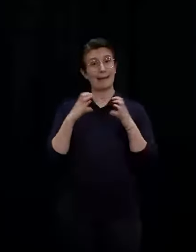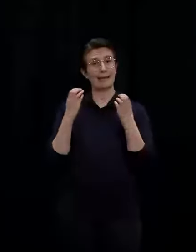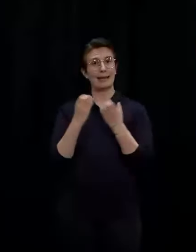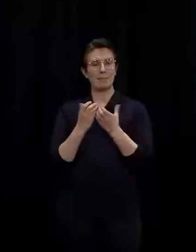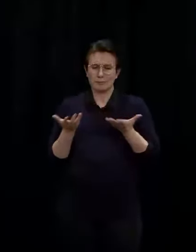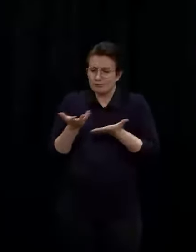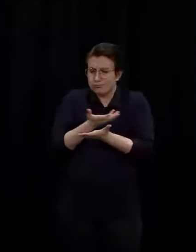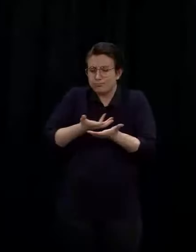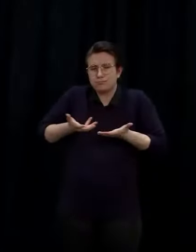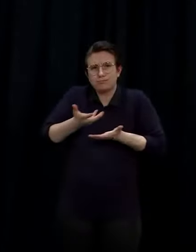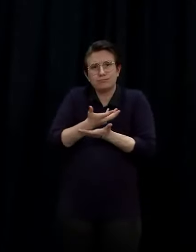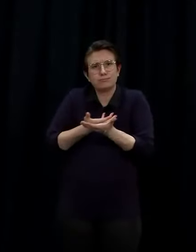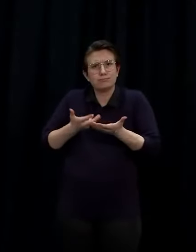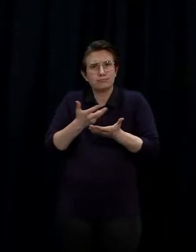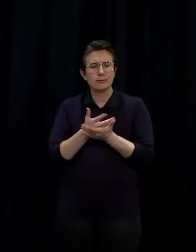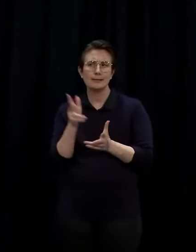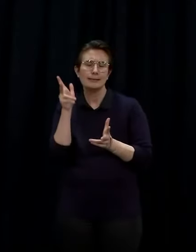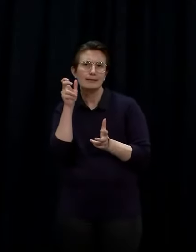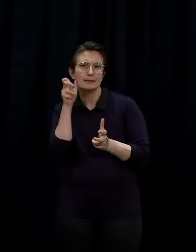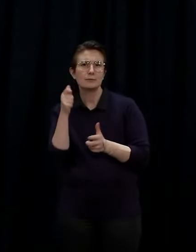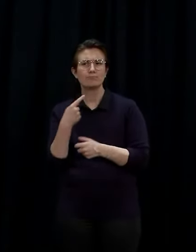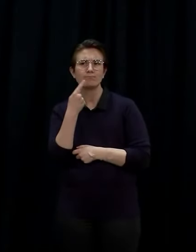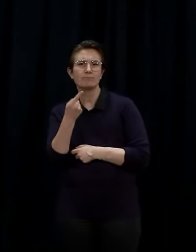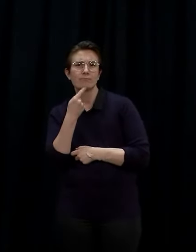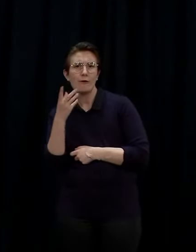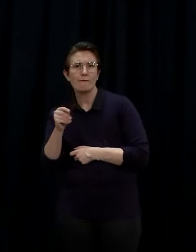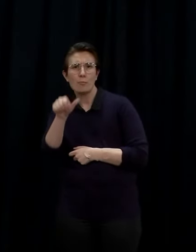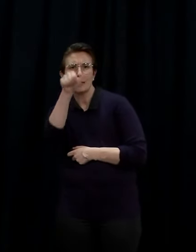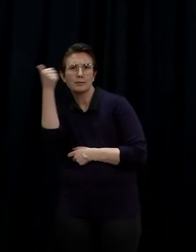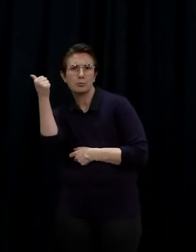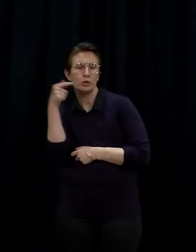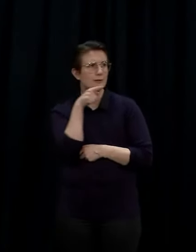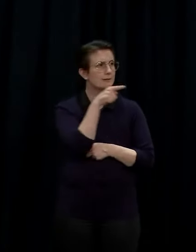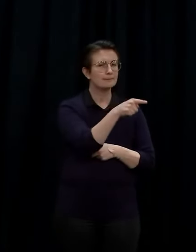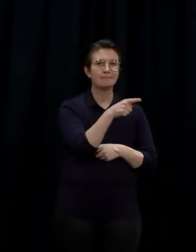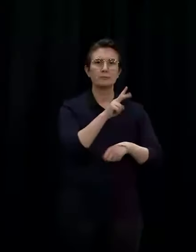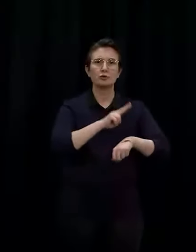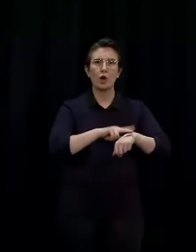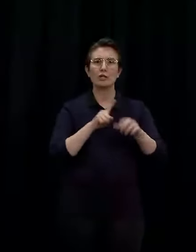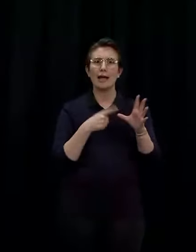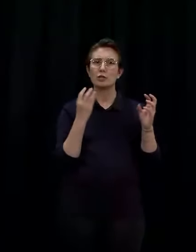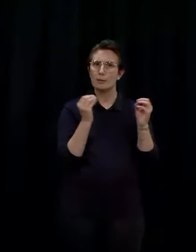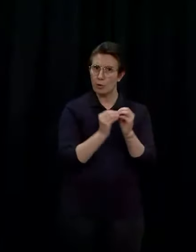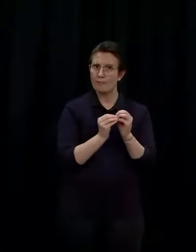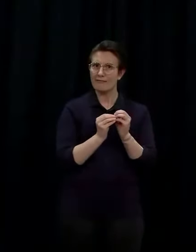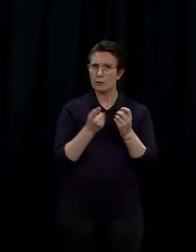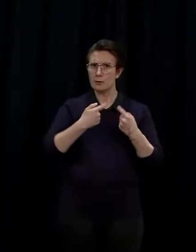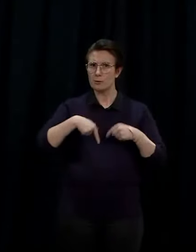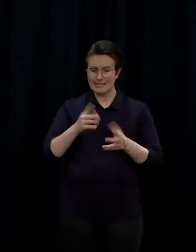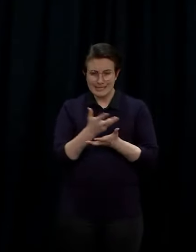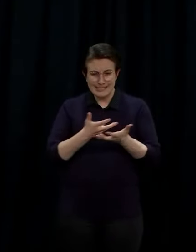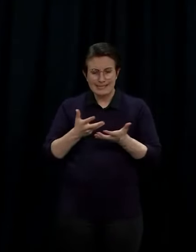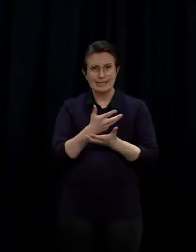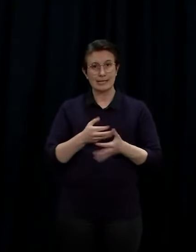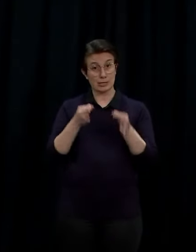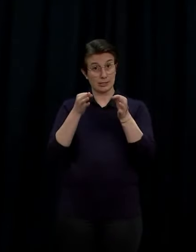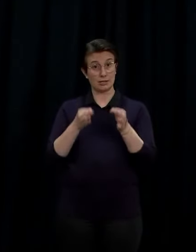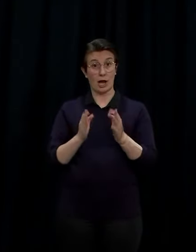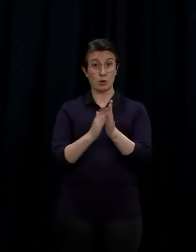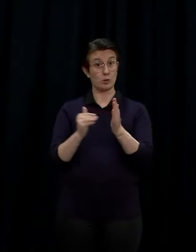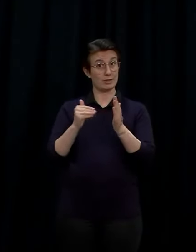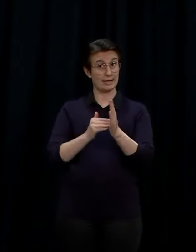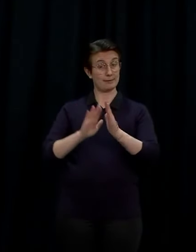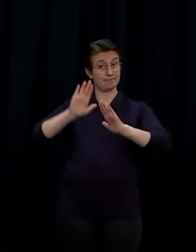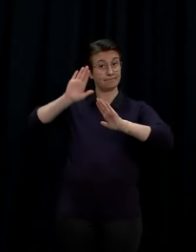us and of the advice of Dr. Bloomfield, Cabinet has decided that all of New Zealand south of the Auckland